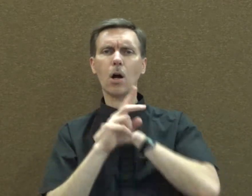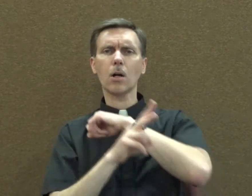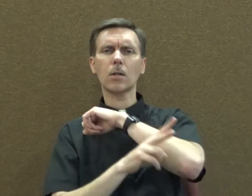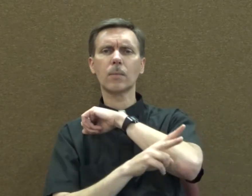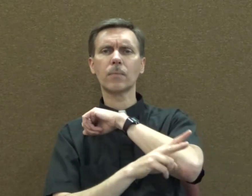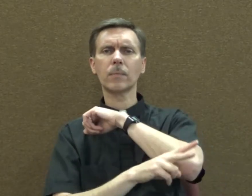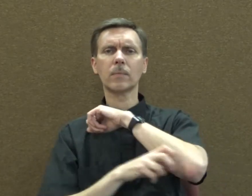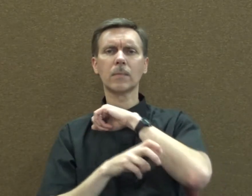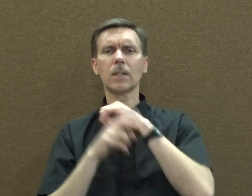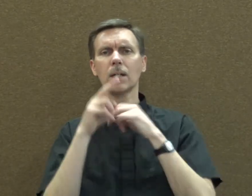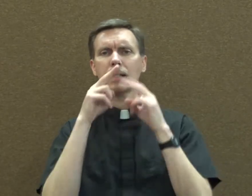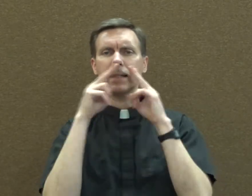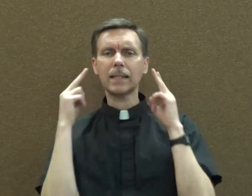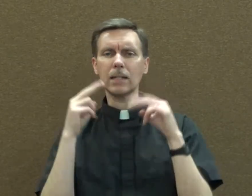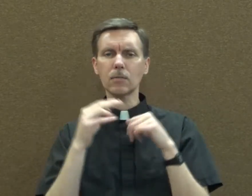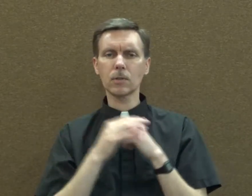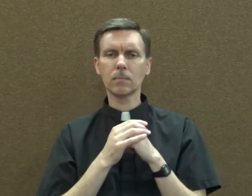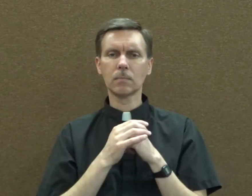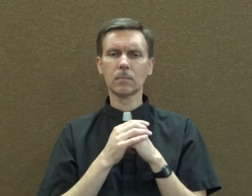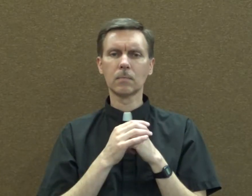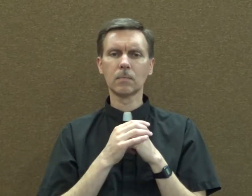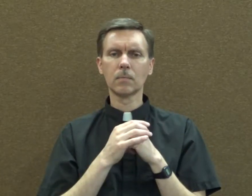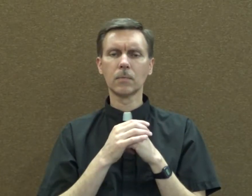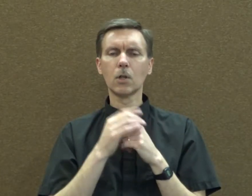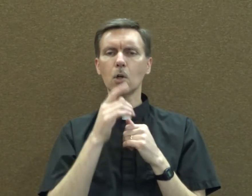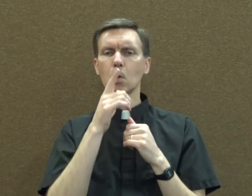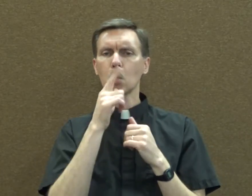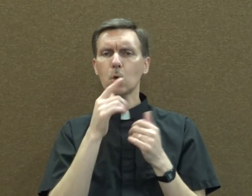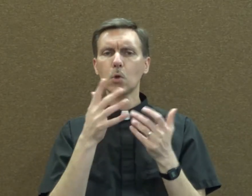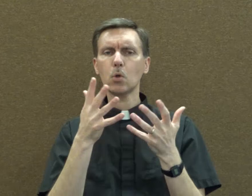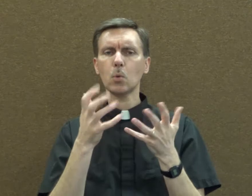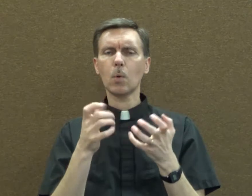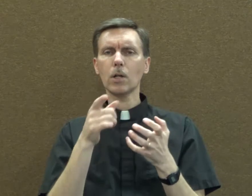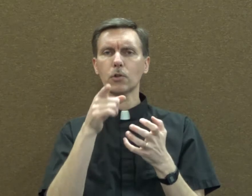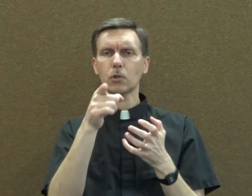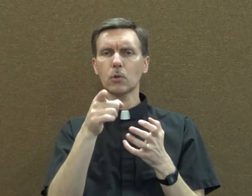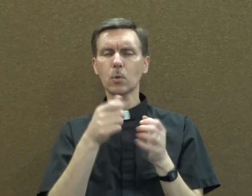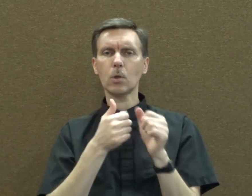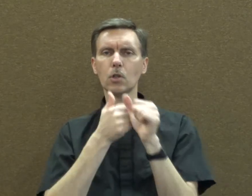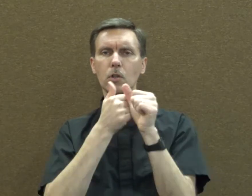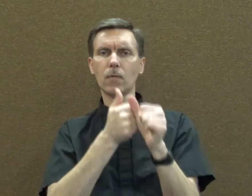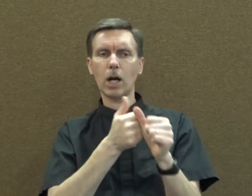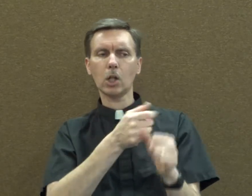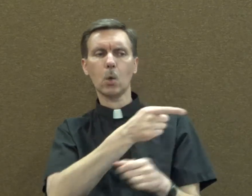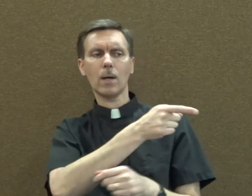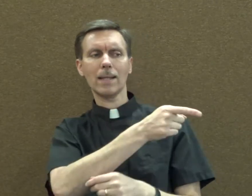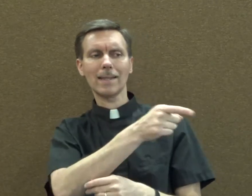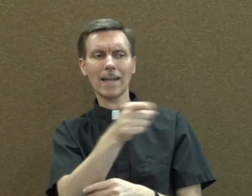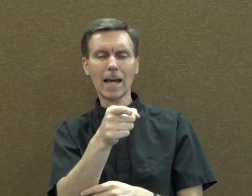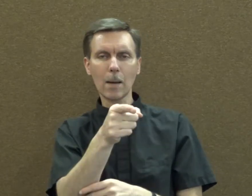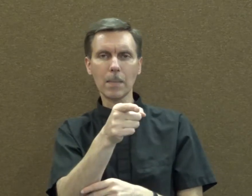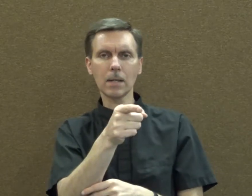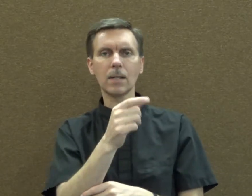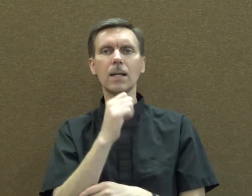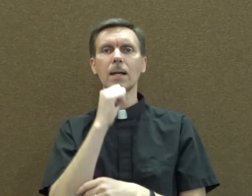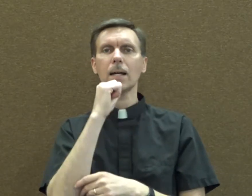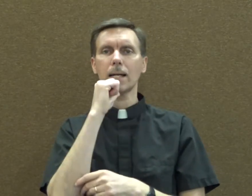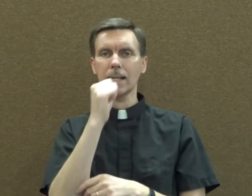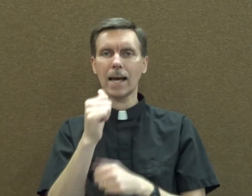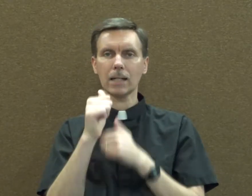are the thieves? Who wants you to follow them and